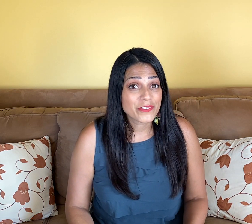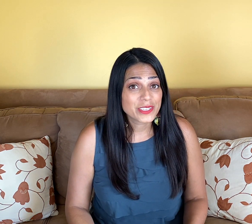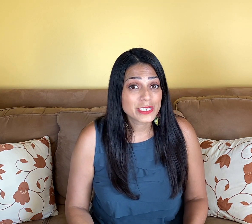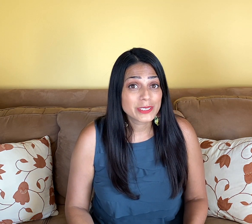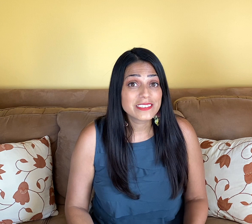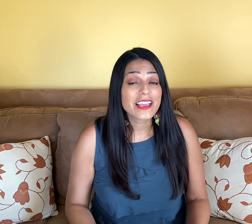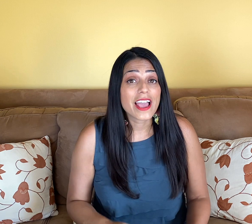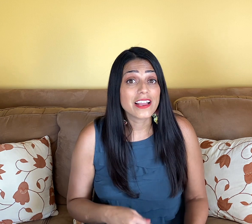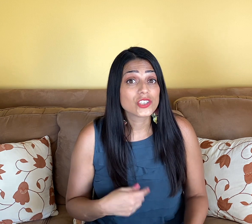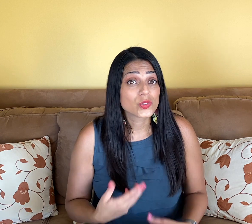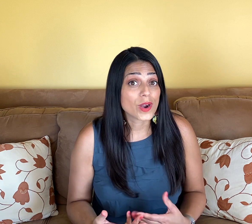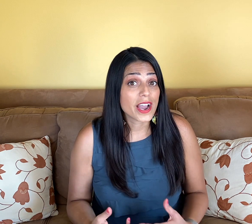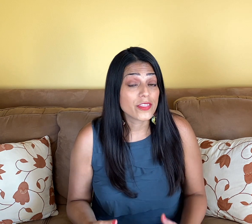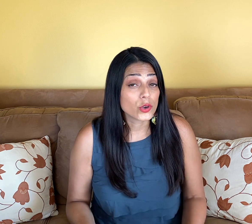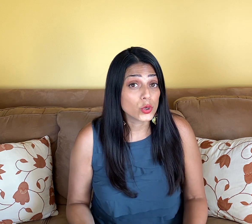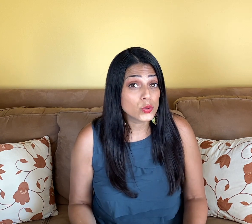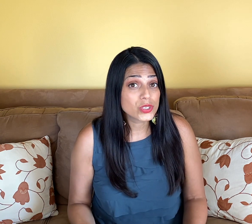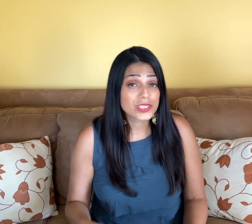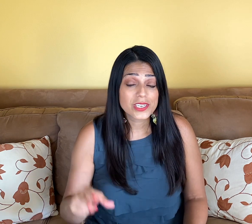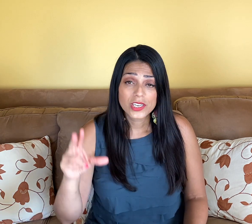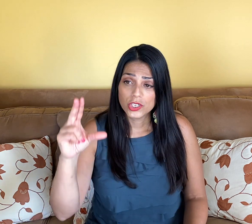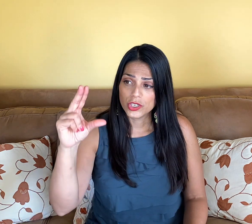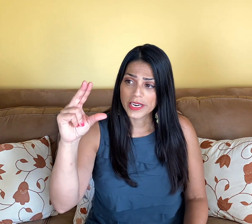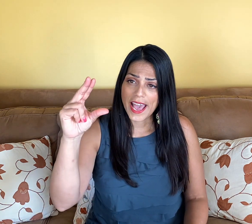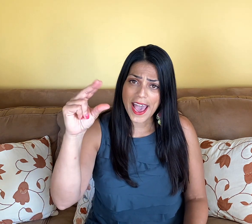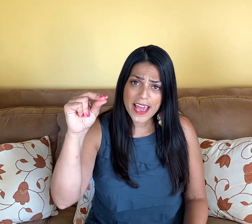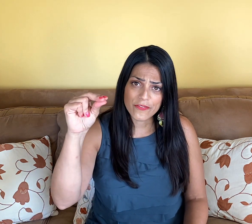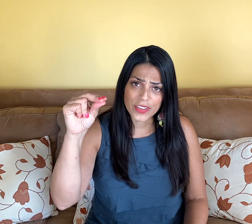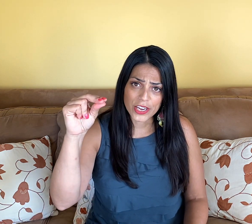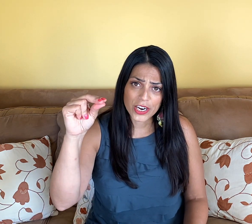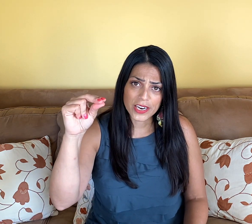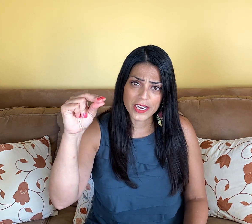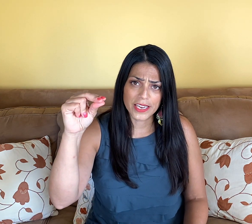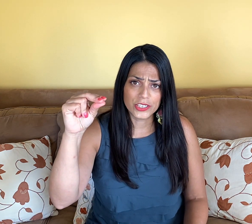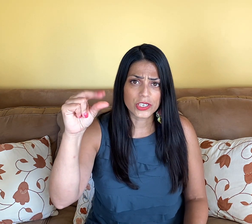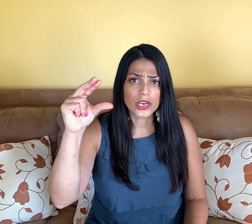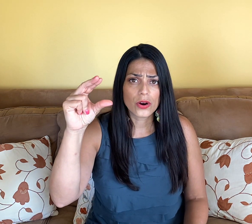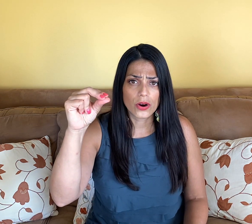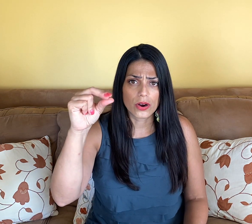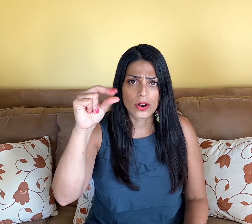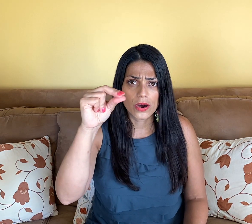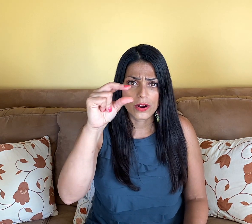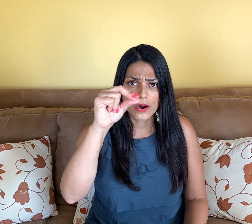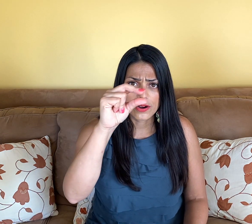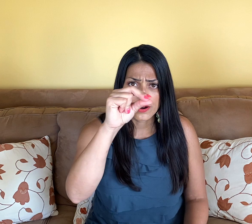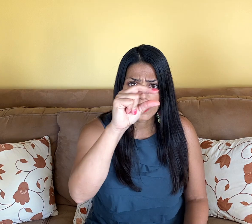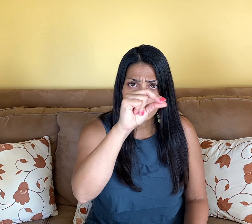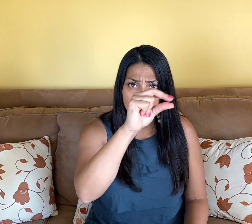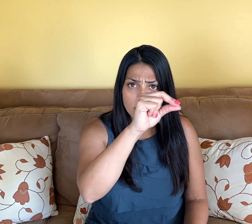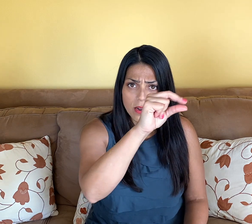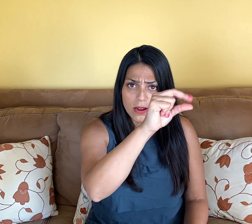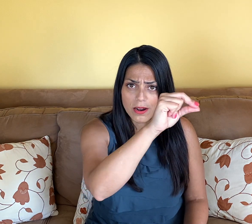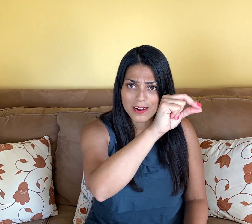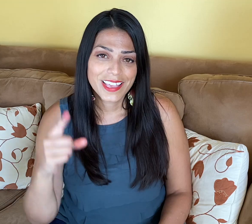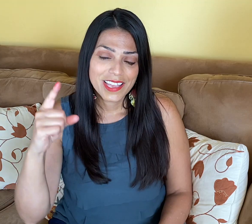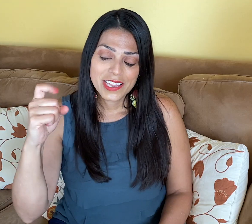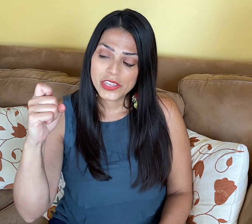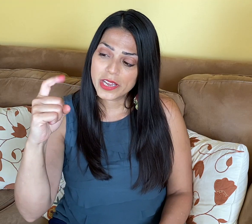little bit and try the goose, you're going to add a finger and you're going to honk, honk, honk, honk, honk, honk, honk. You can